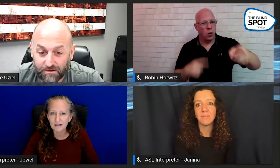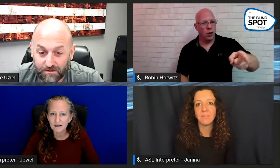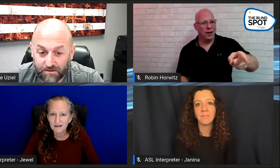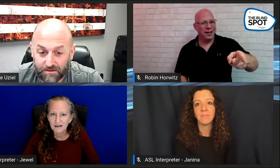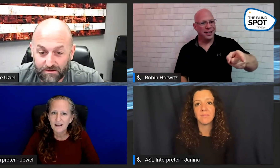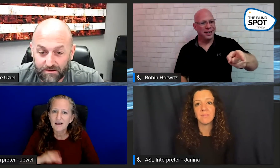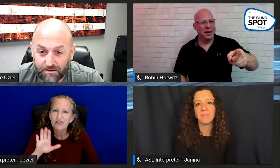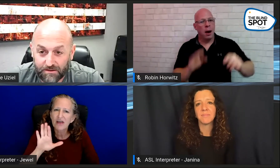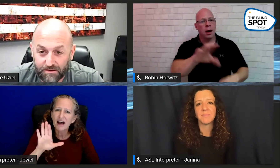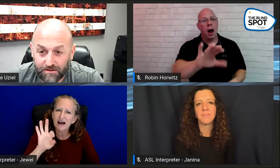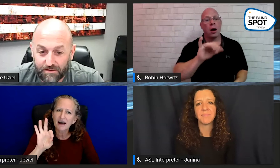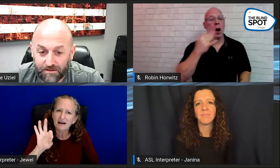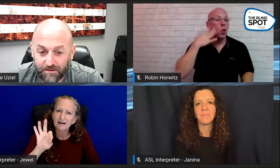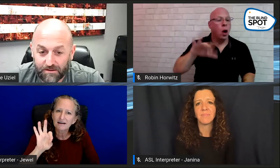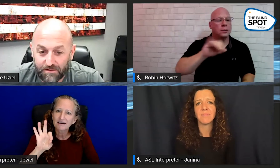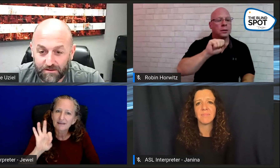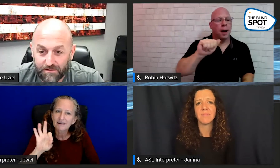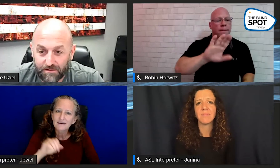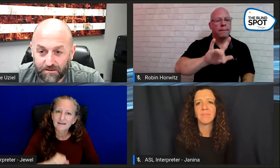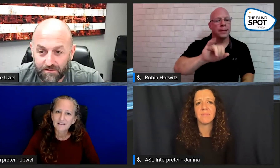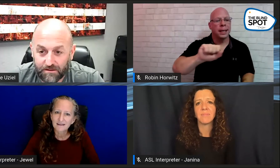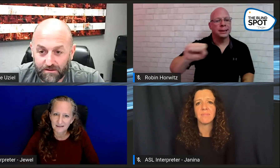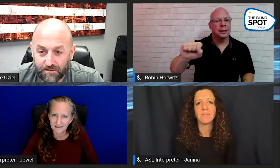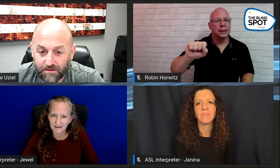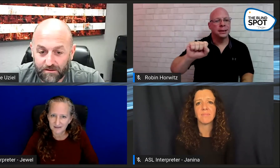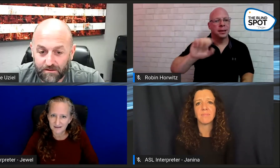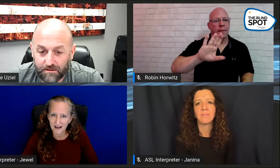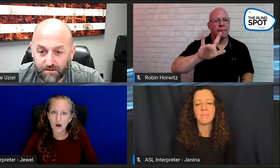ignored the,